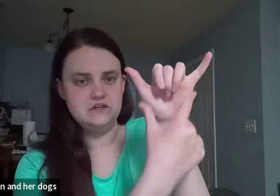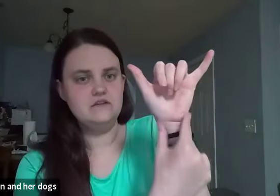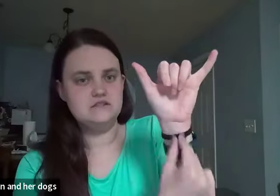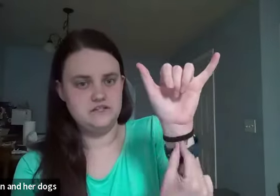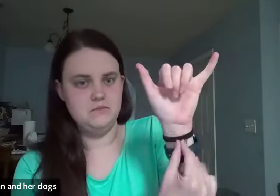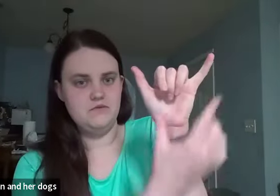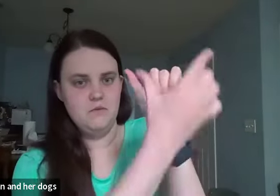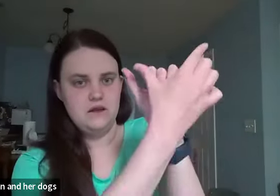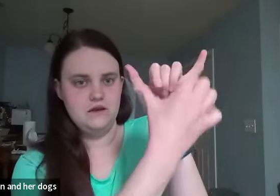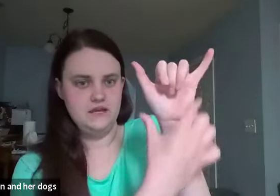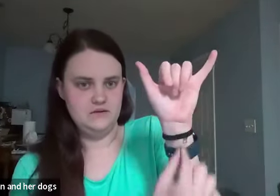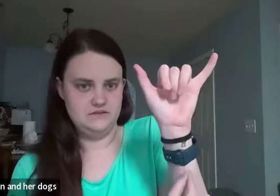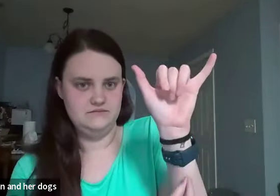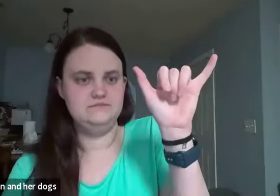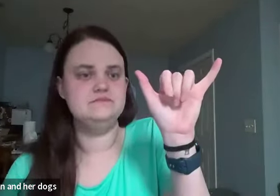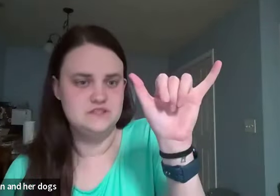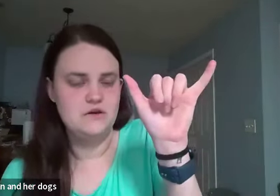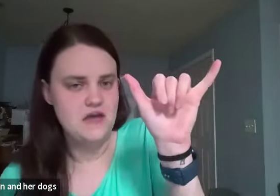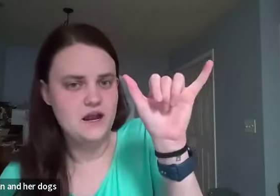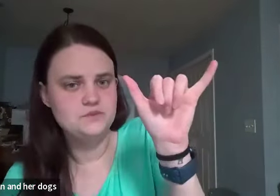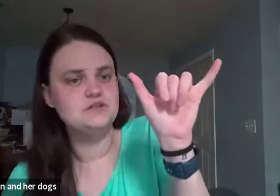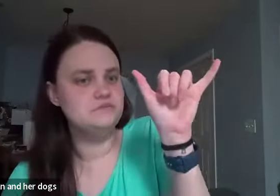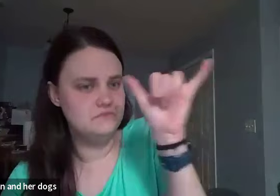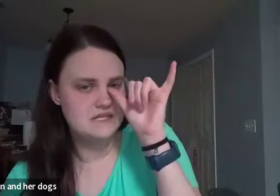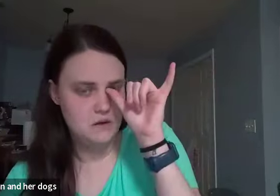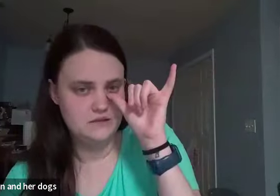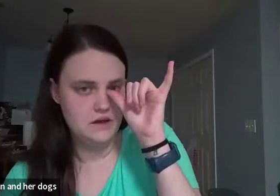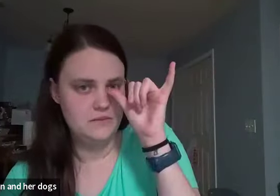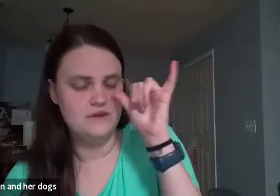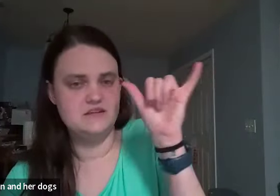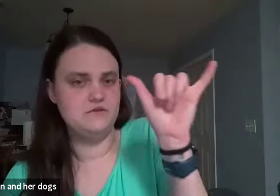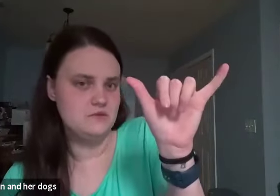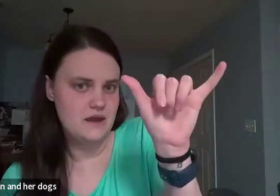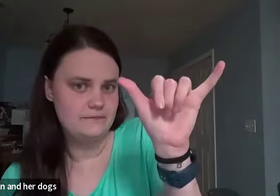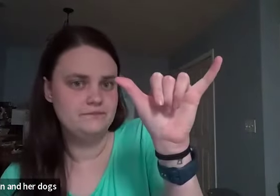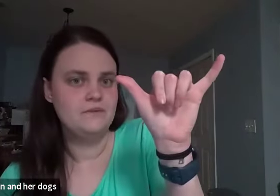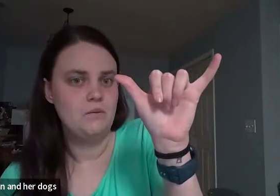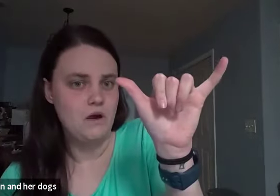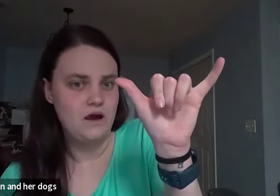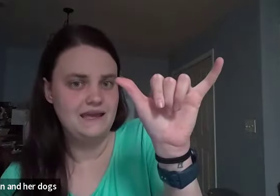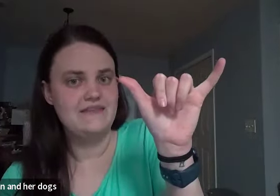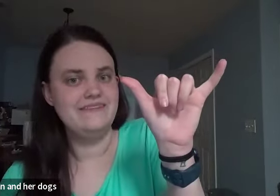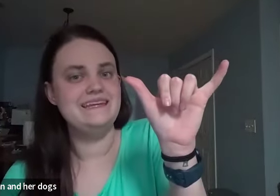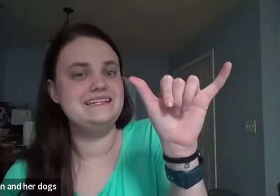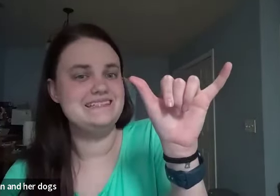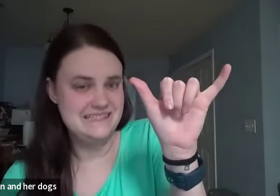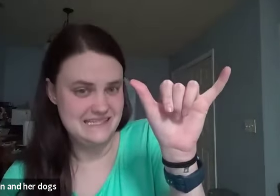literally looks like the shape of a Y coming out. So if that helps you, that's how I help myself remember that. Y and then